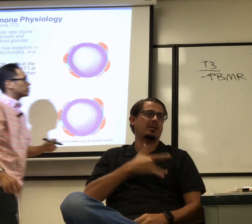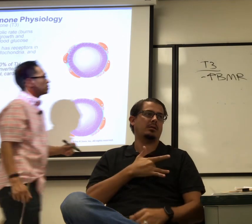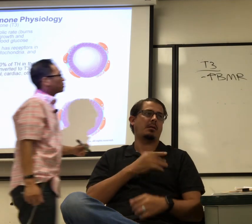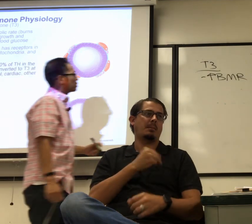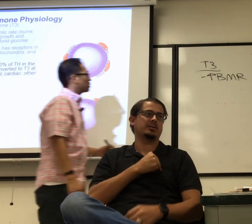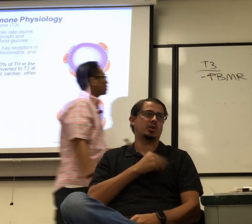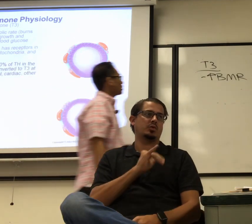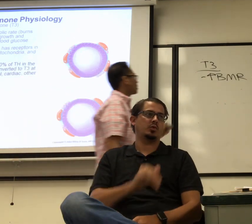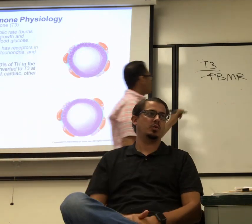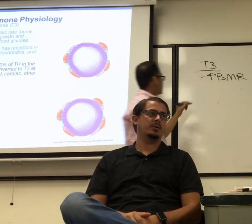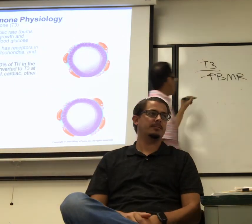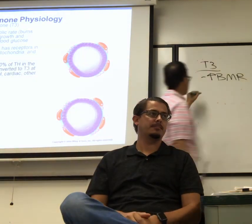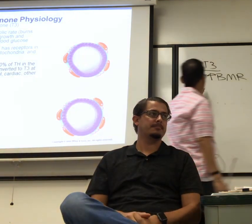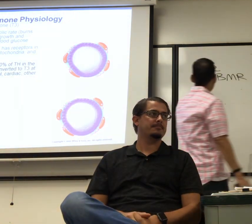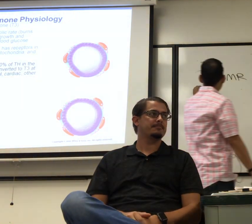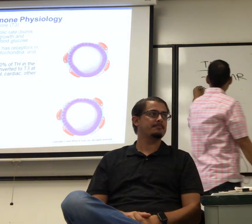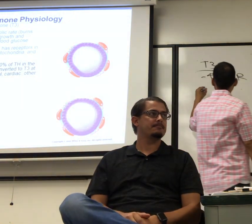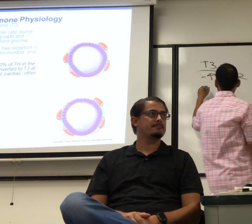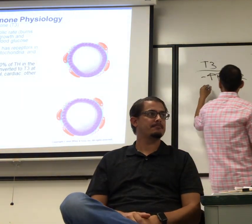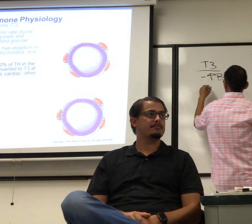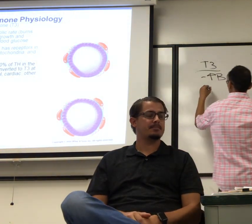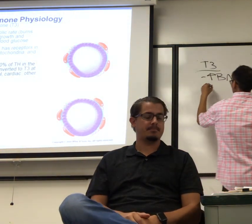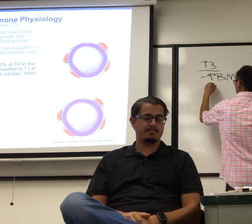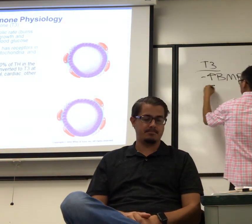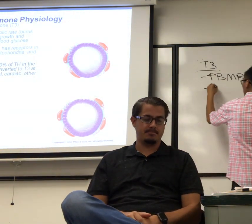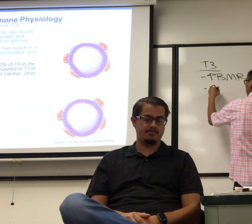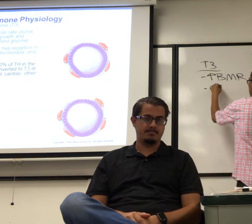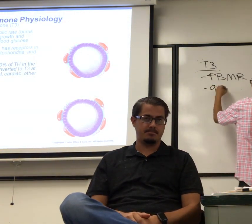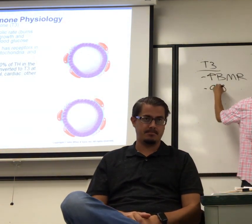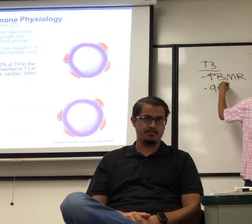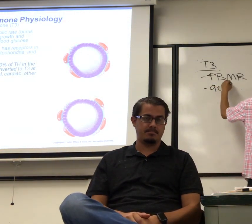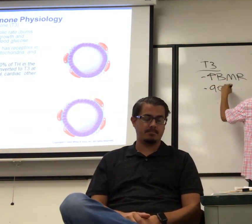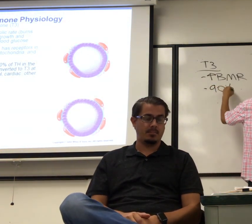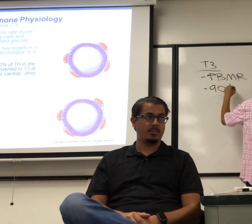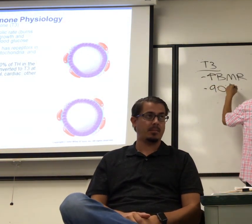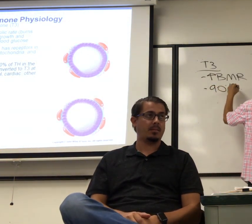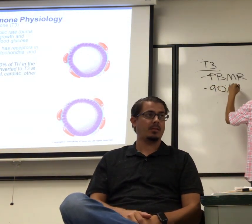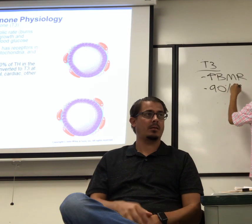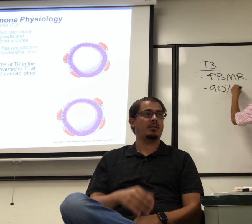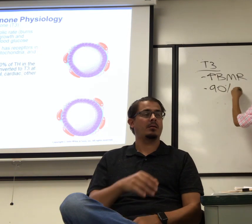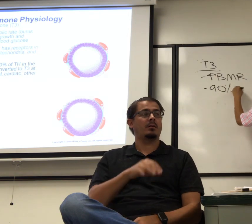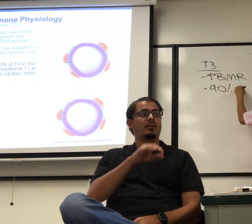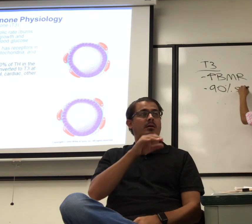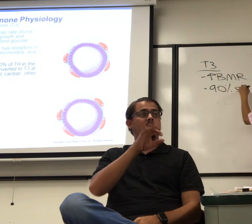T3 at the target tissues, mostly at muscle, skeletal and cardiac muscle.